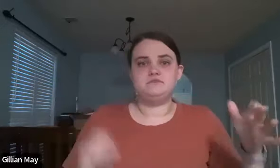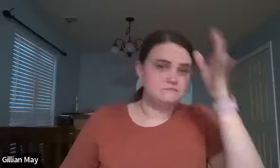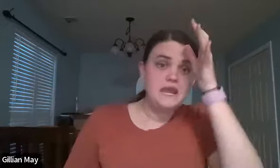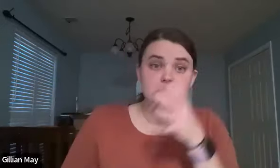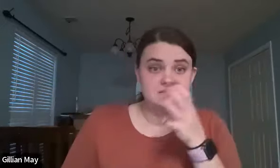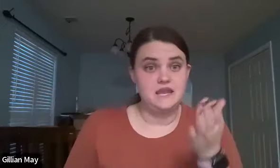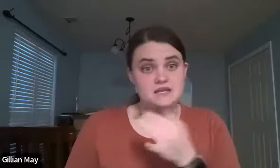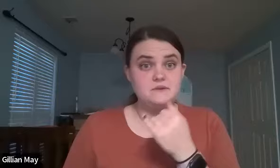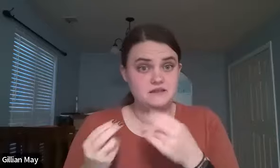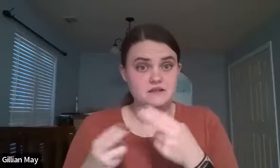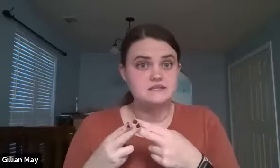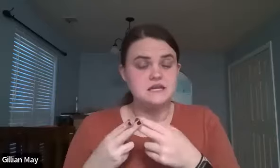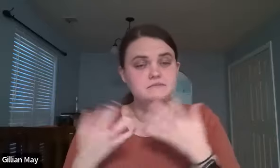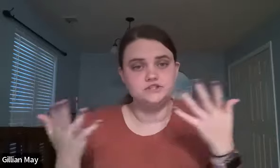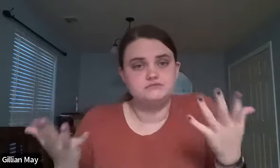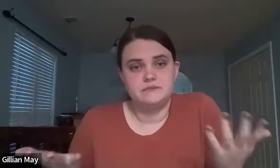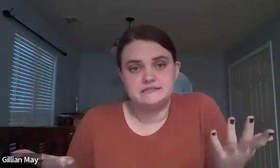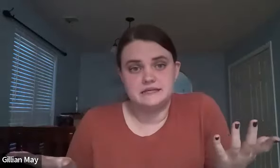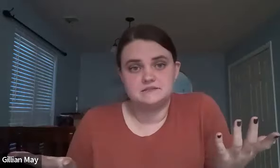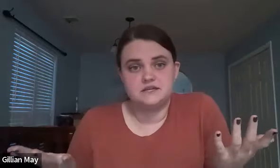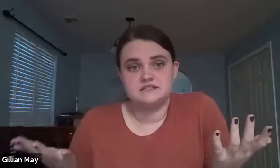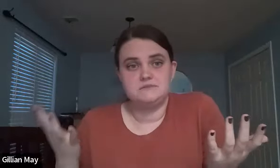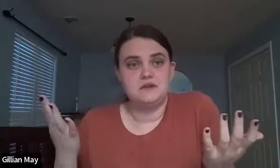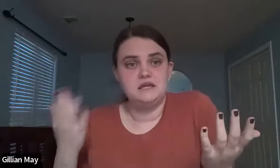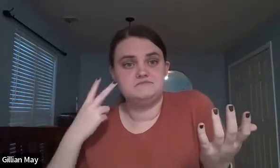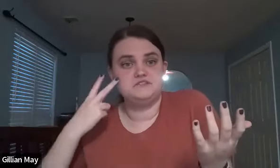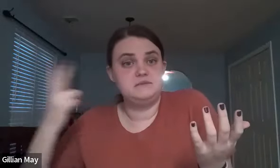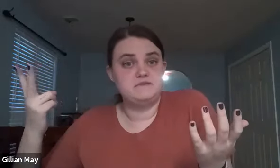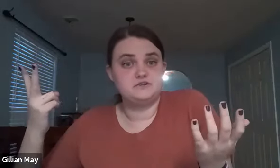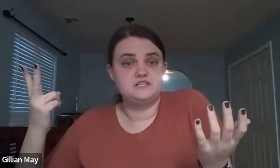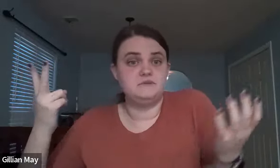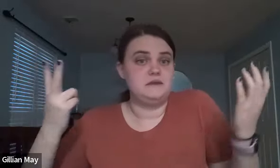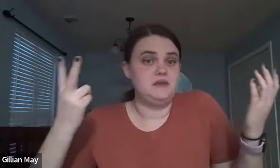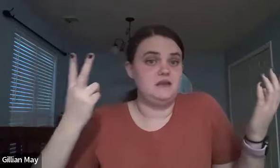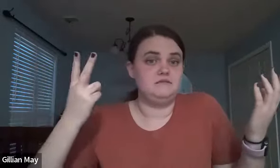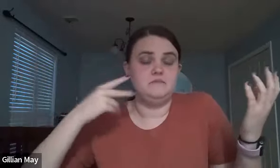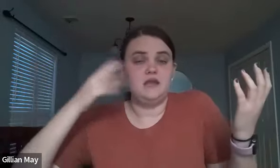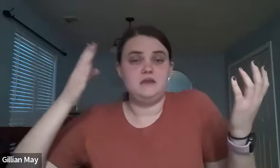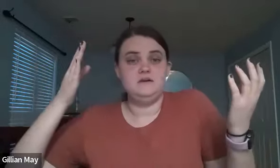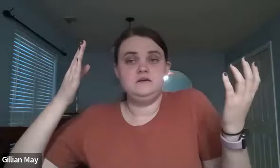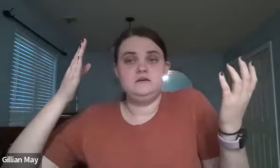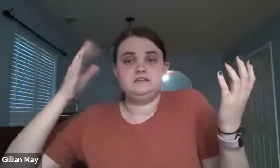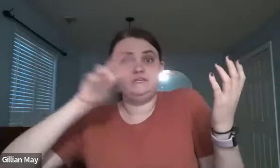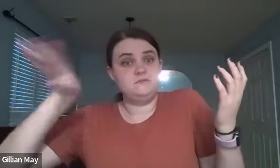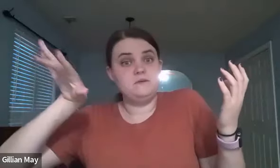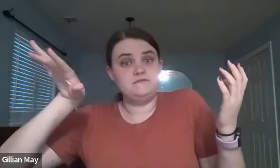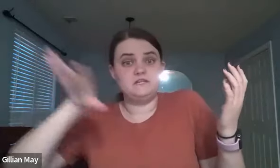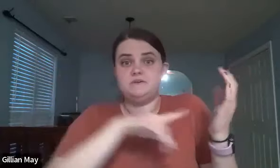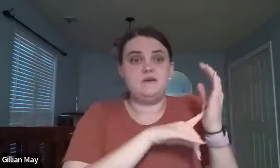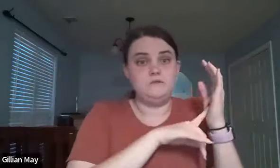some parents may ask me my last name, which would make sense because they may see my first name, but they may see me spell my first name, but they only see